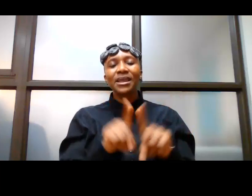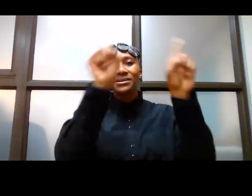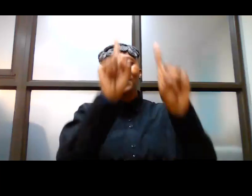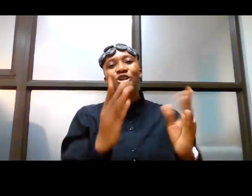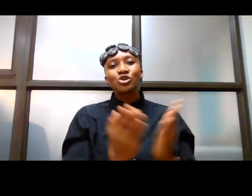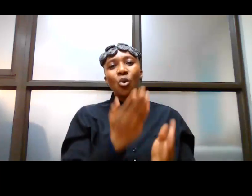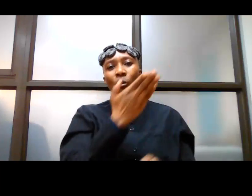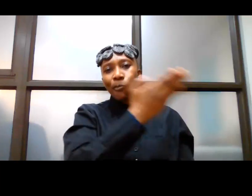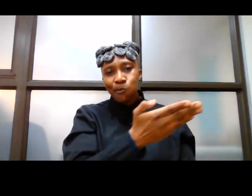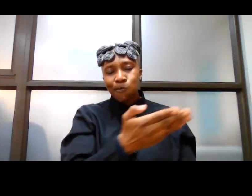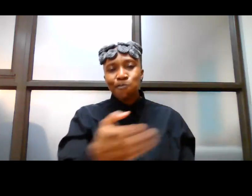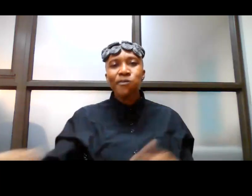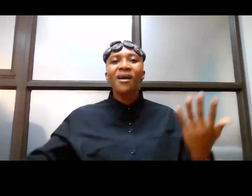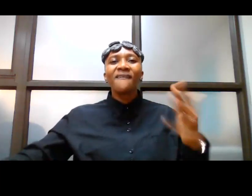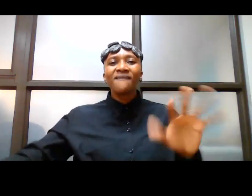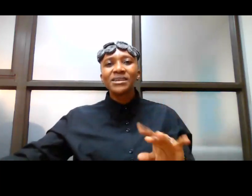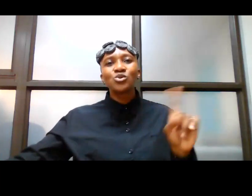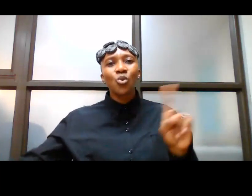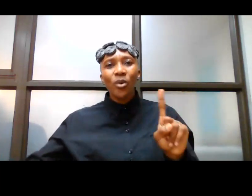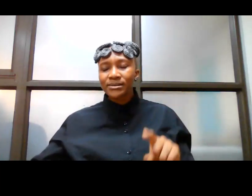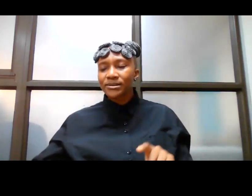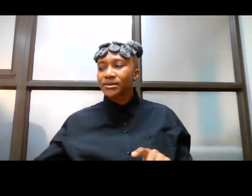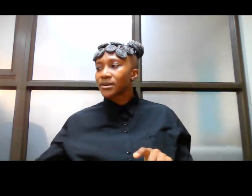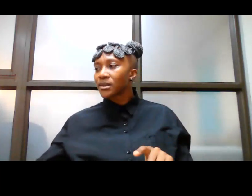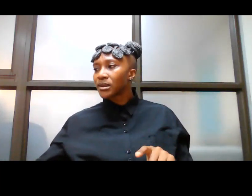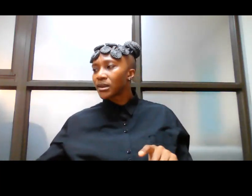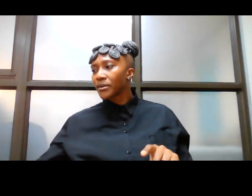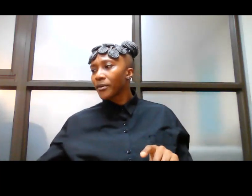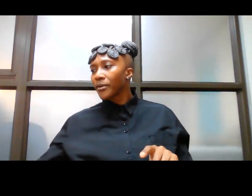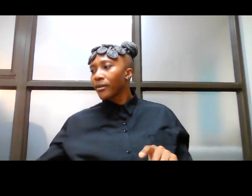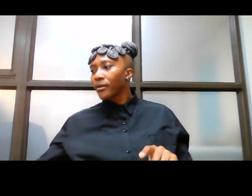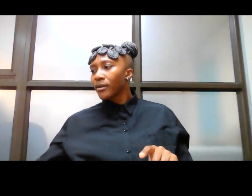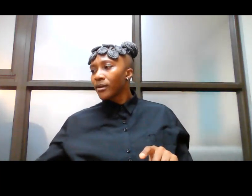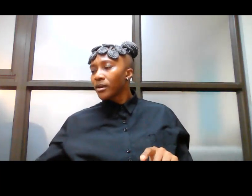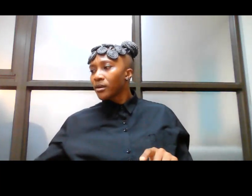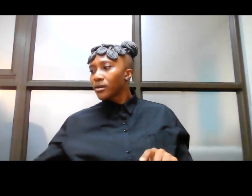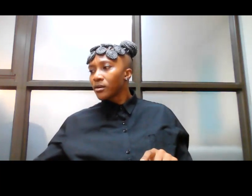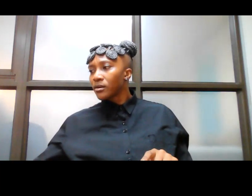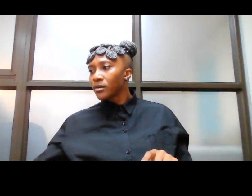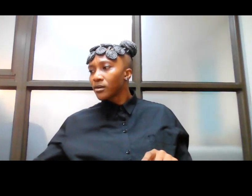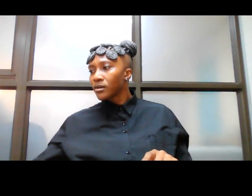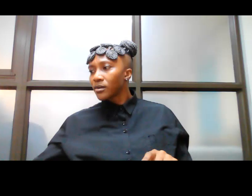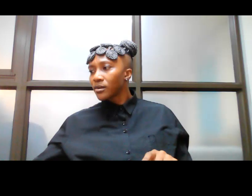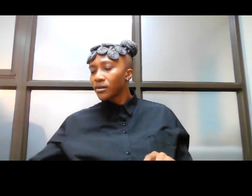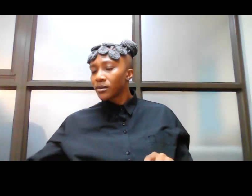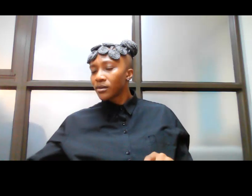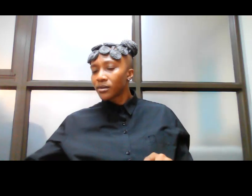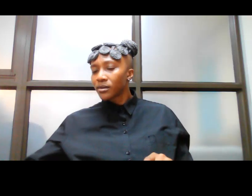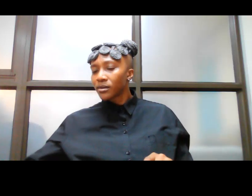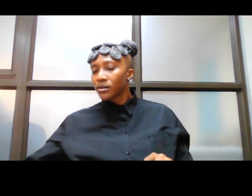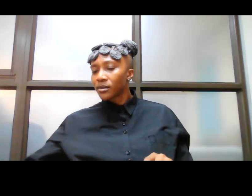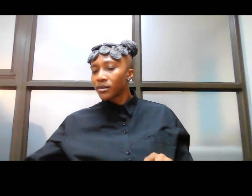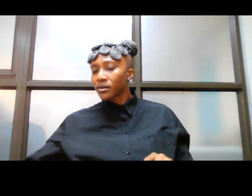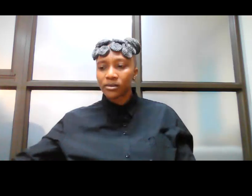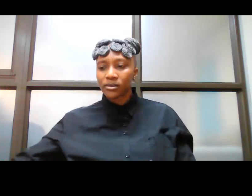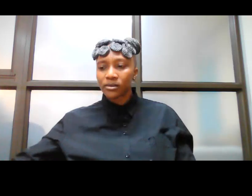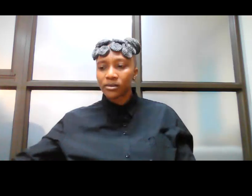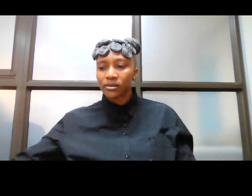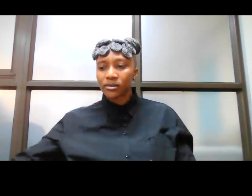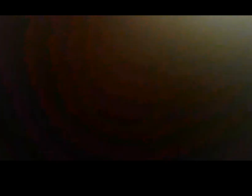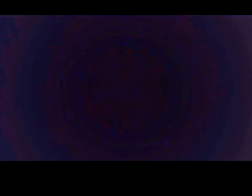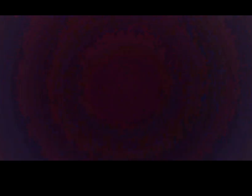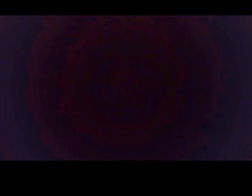exist. They're meant to be, resource centers for mainstream schools, and the rest of it. But then he now says that